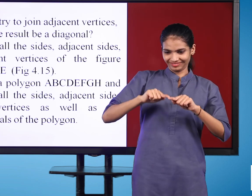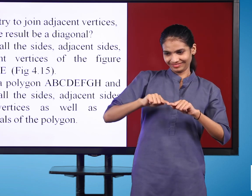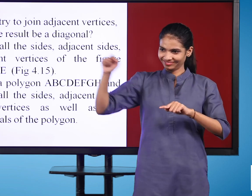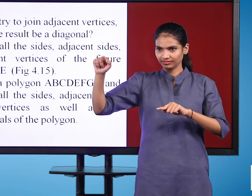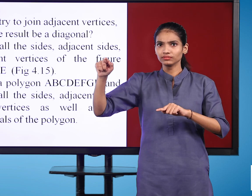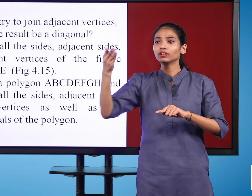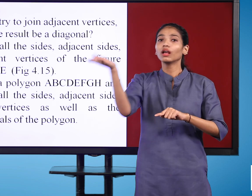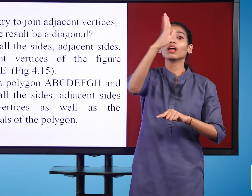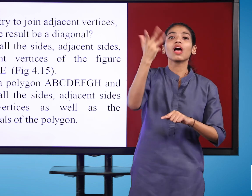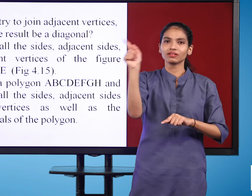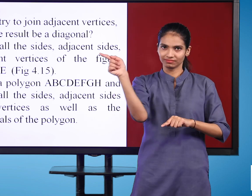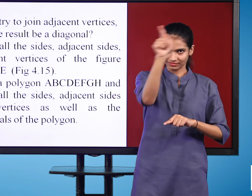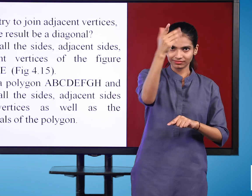and vertices